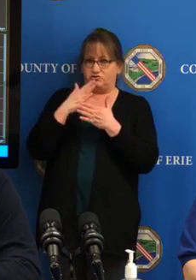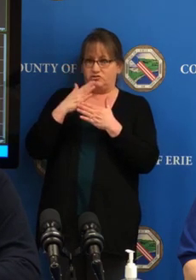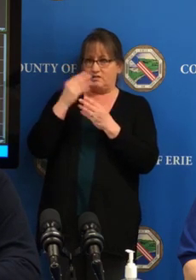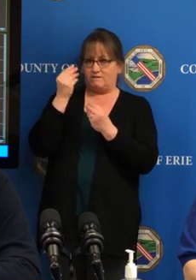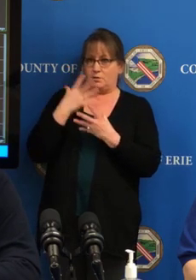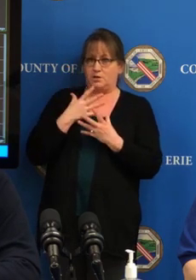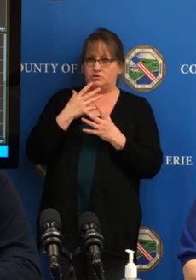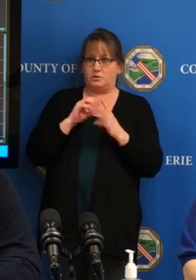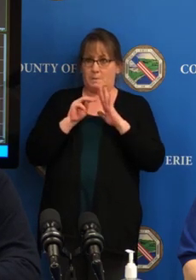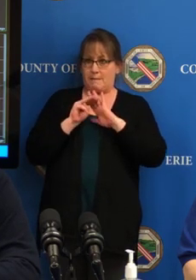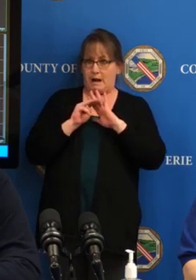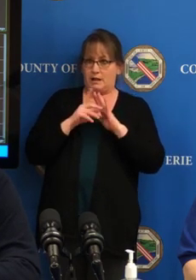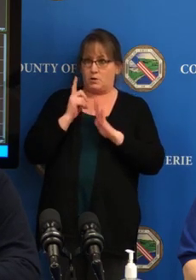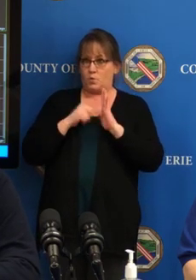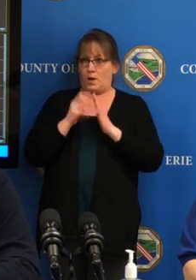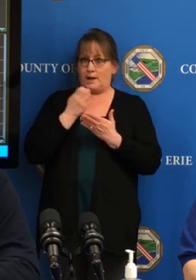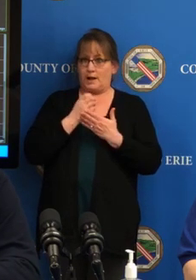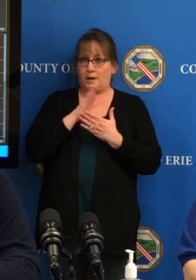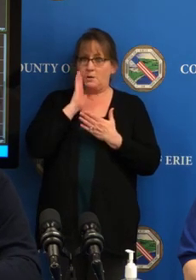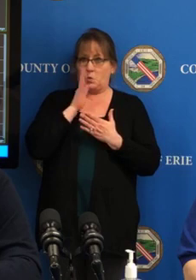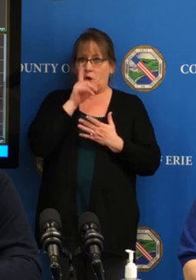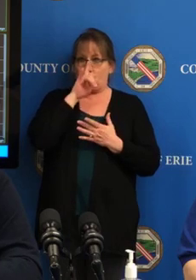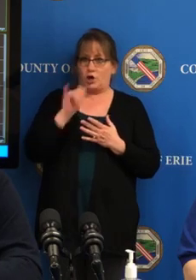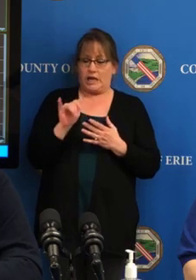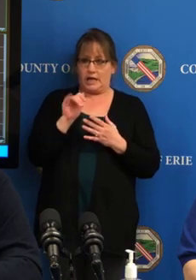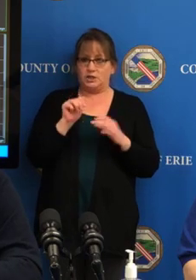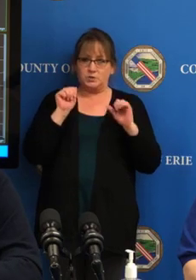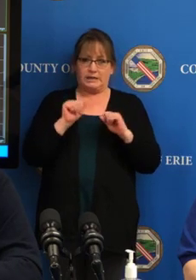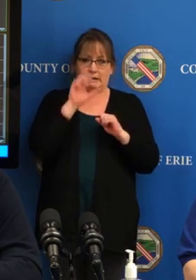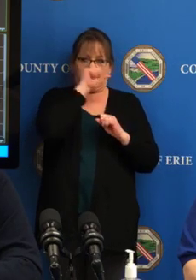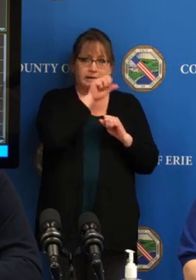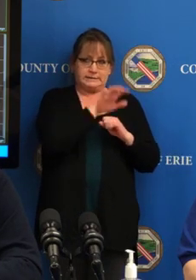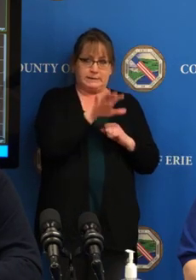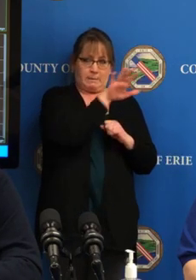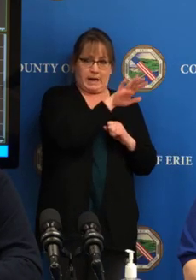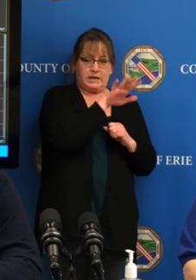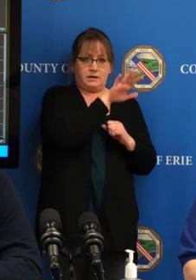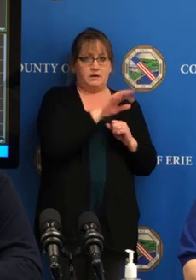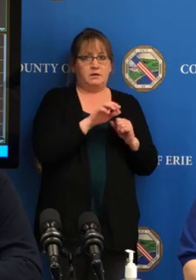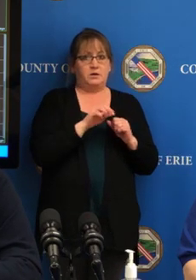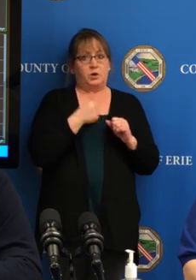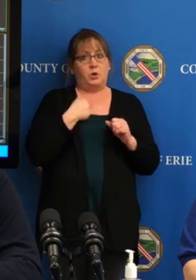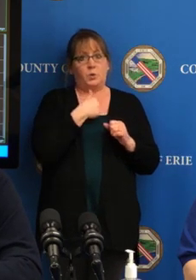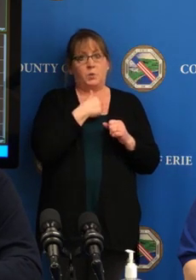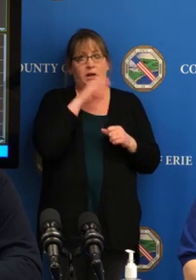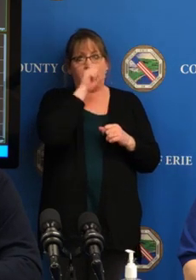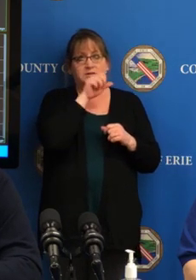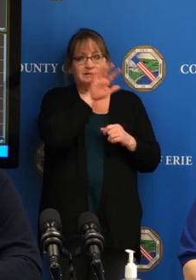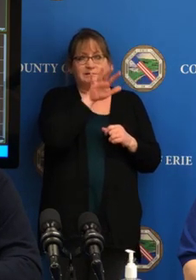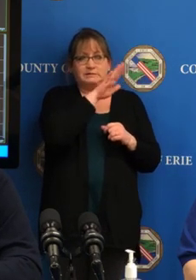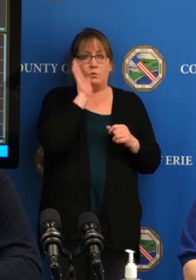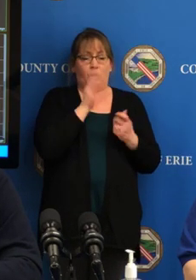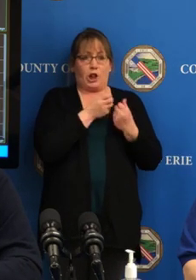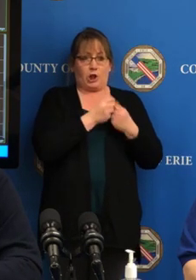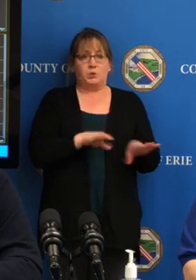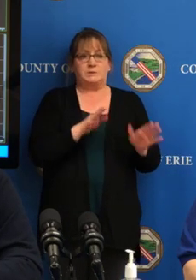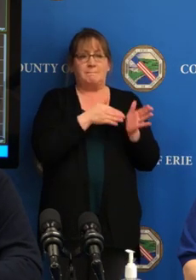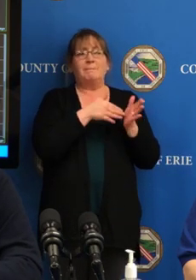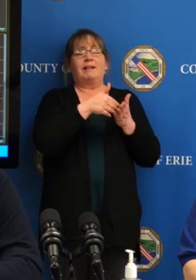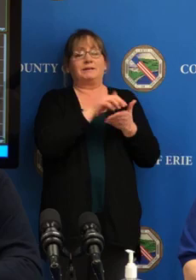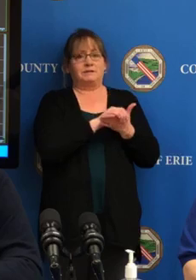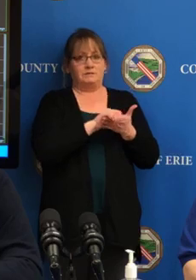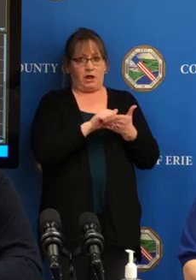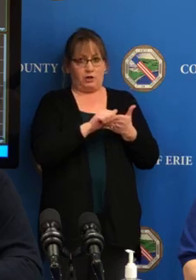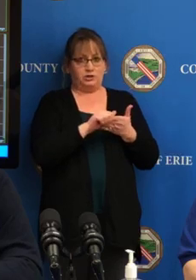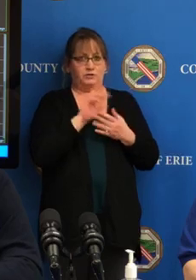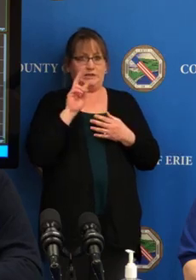regards to modeling of what the economy would be, so we could do an estimate. We do anticipate to lose millions of dollars of revenue in the second. We're not